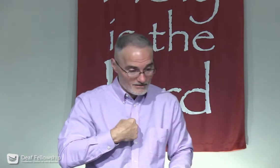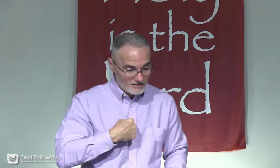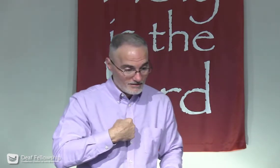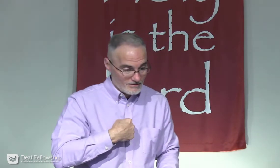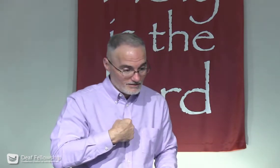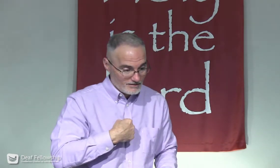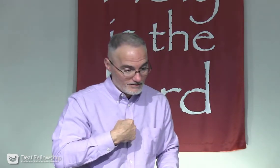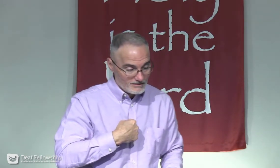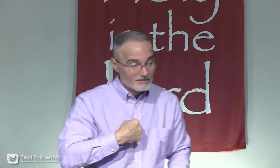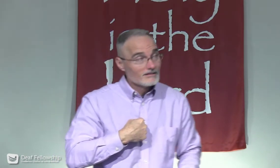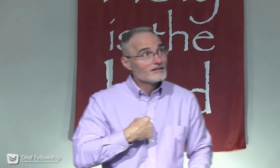me. I believe it.